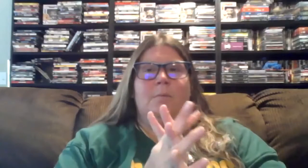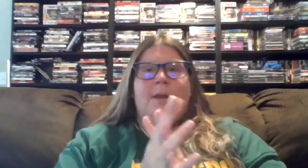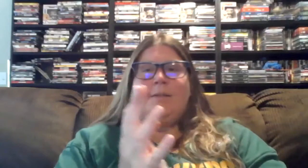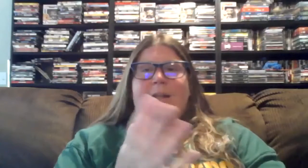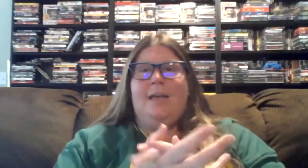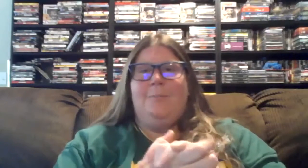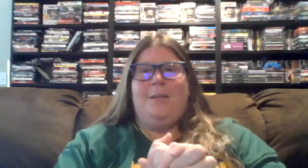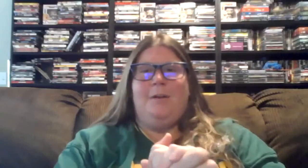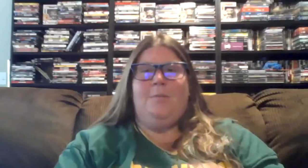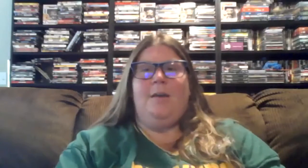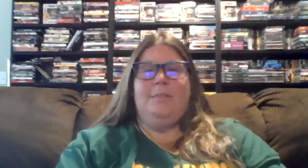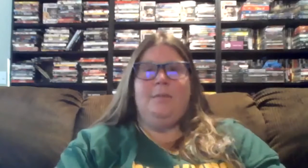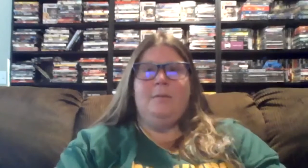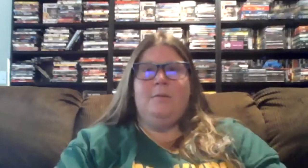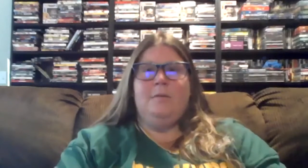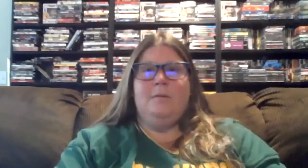What else can I help anybody with?